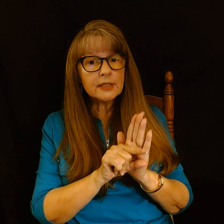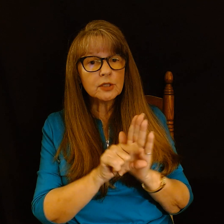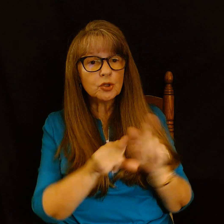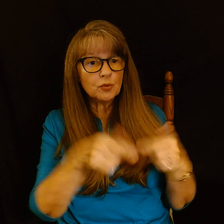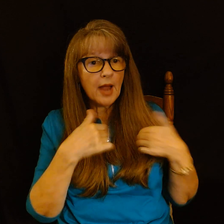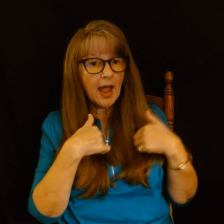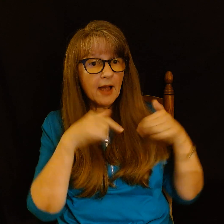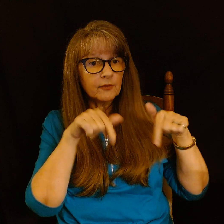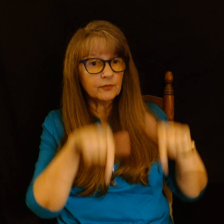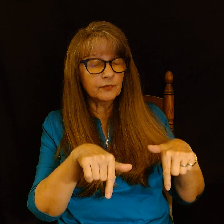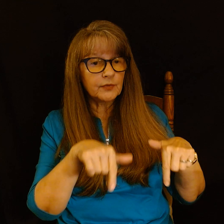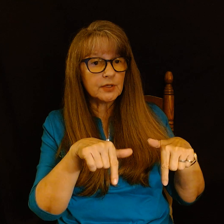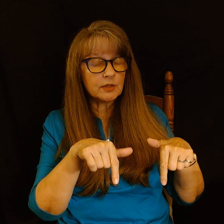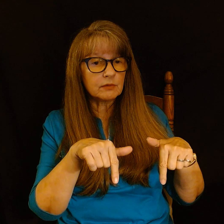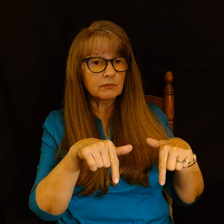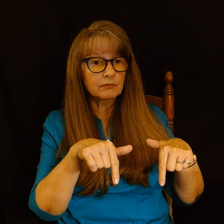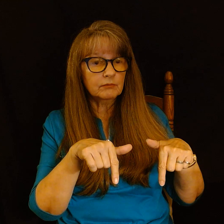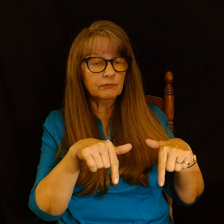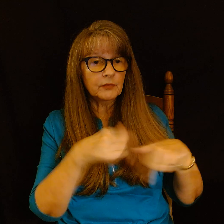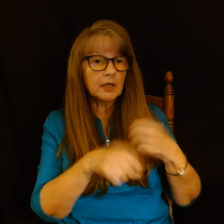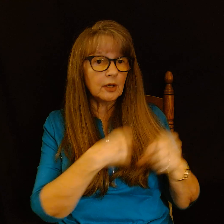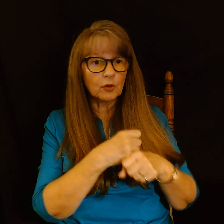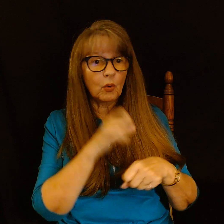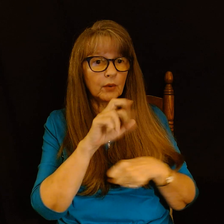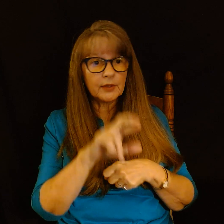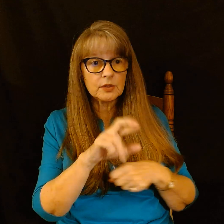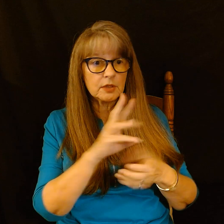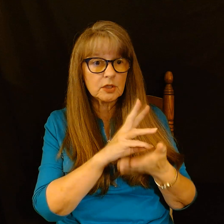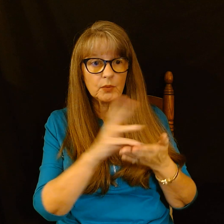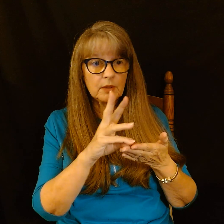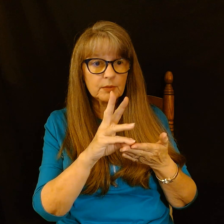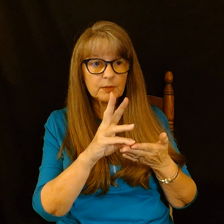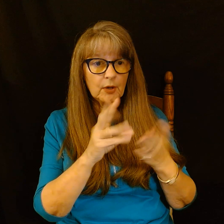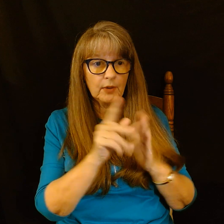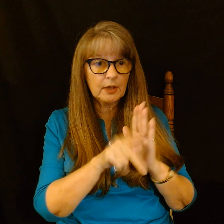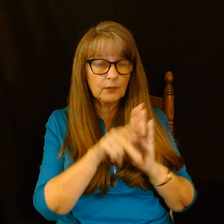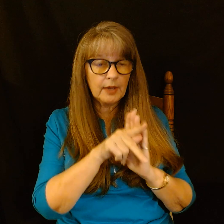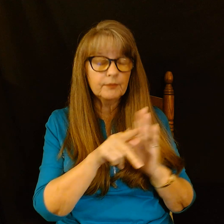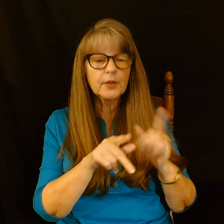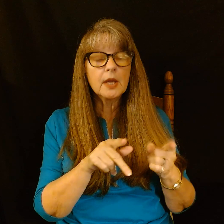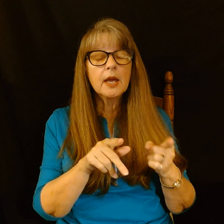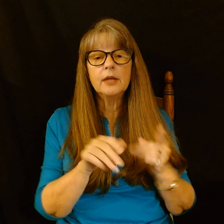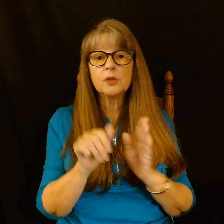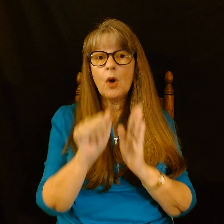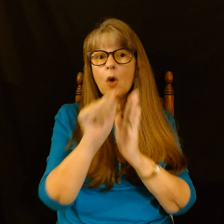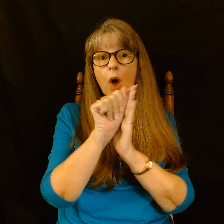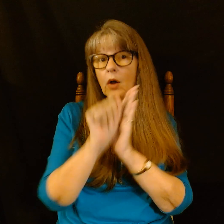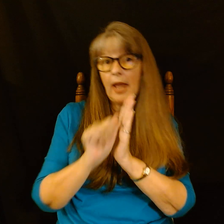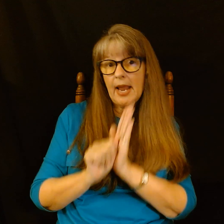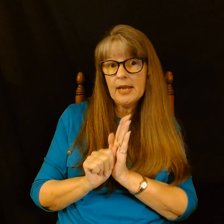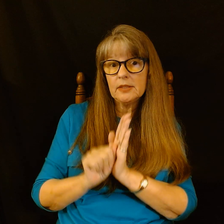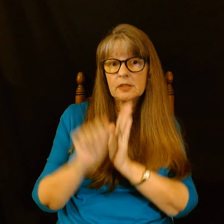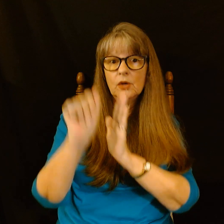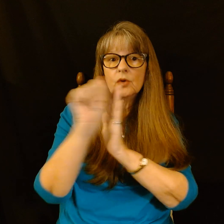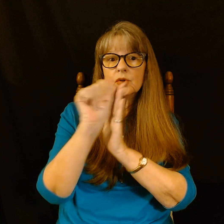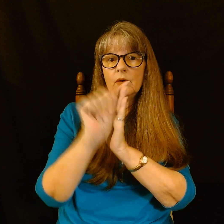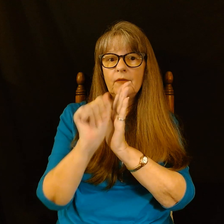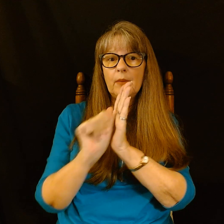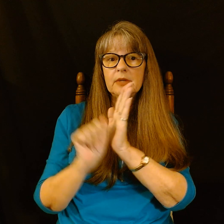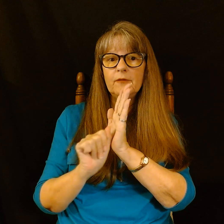you have this year or this 6-week period, right? And so all A's. So if it was